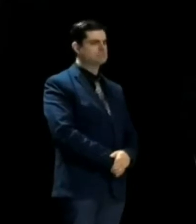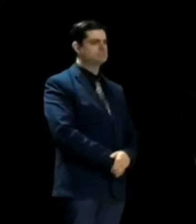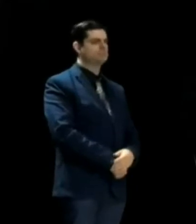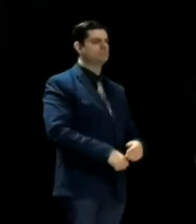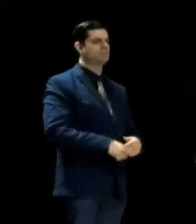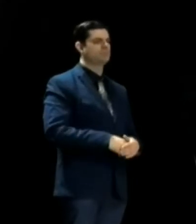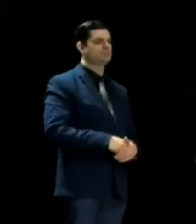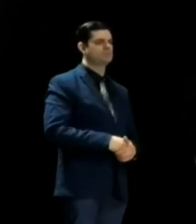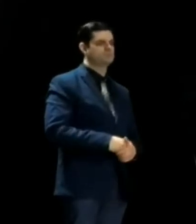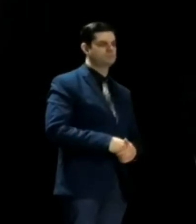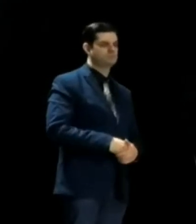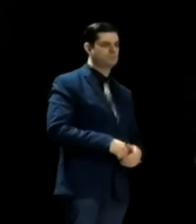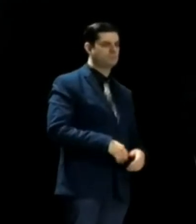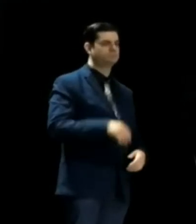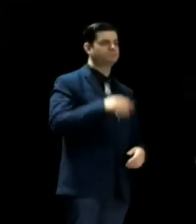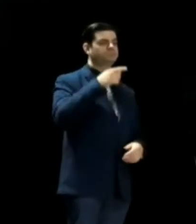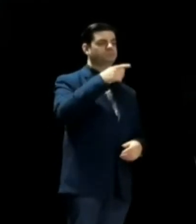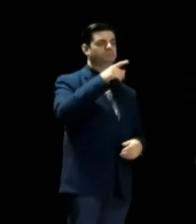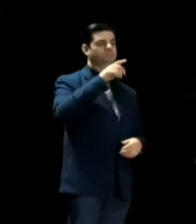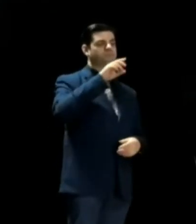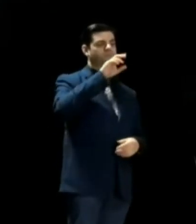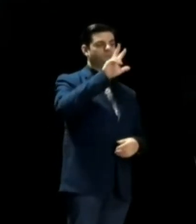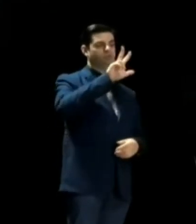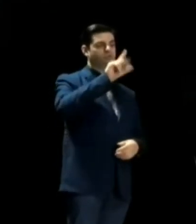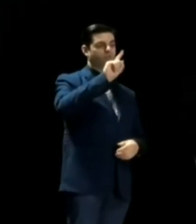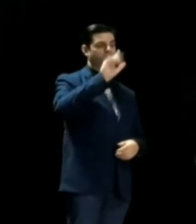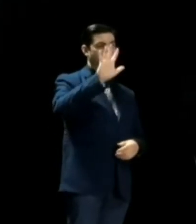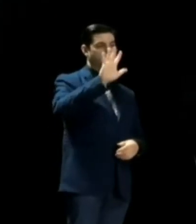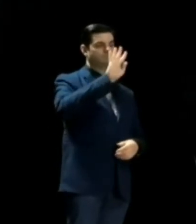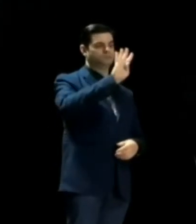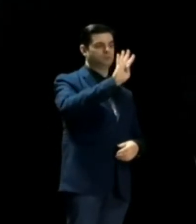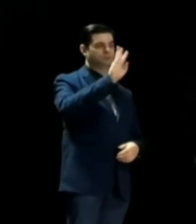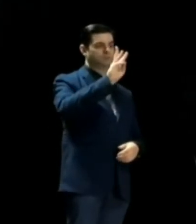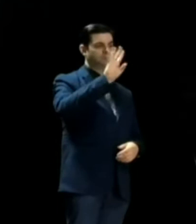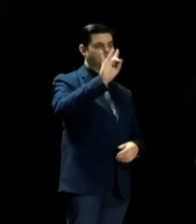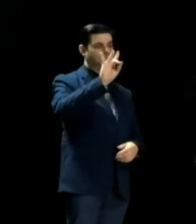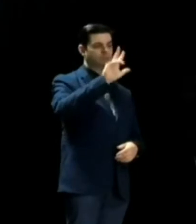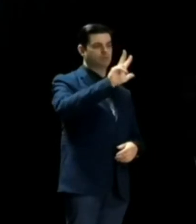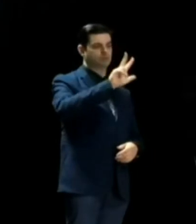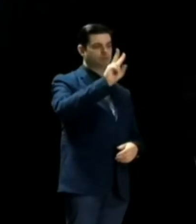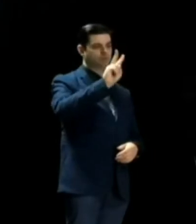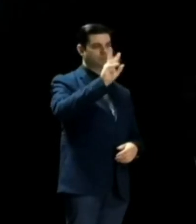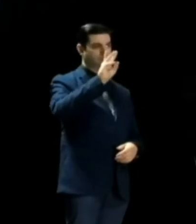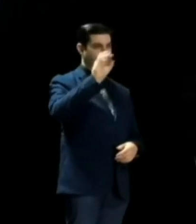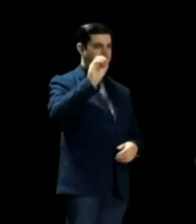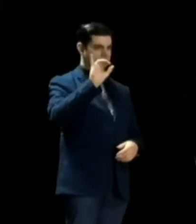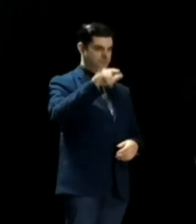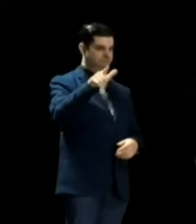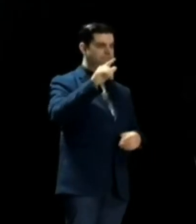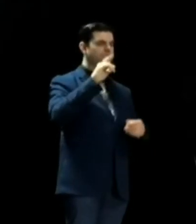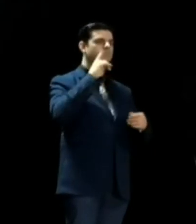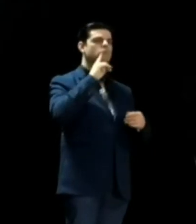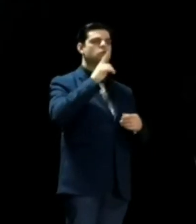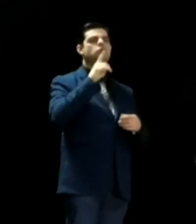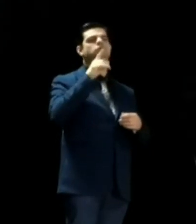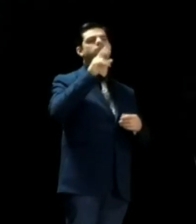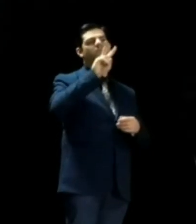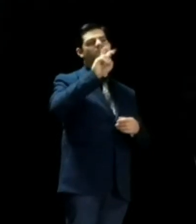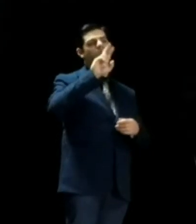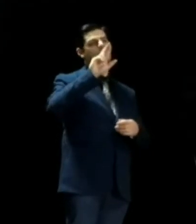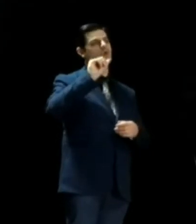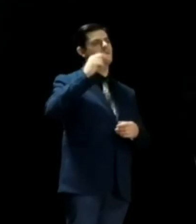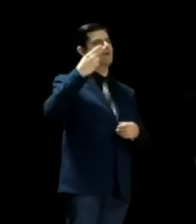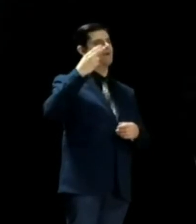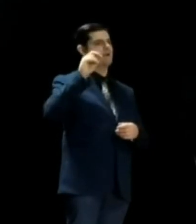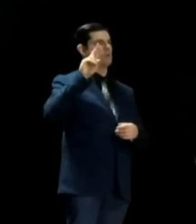315-468-3260. There is never any excuse for abuse. If you're in a situation where you're concerned, you have fears,